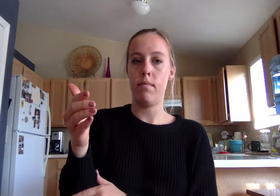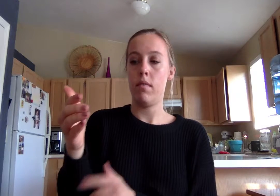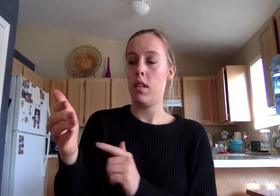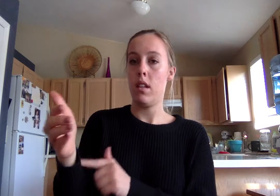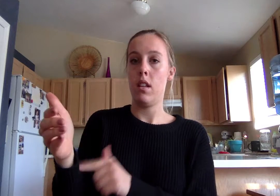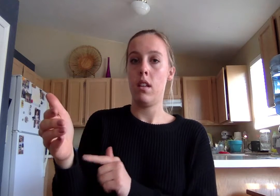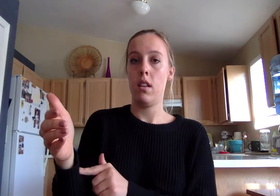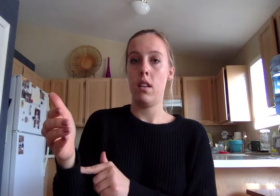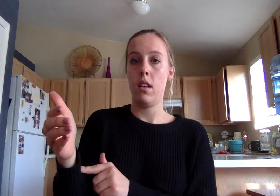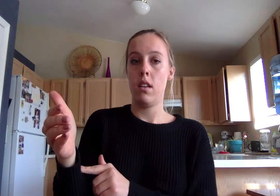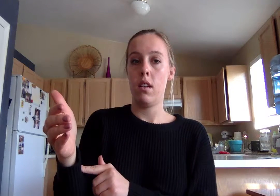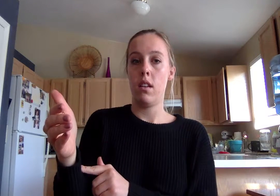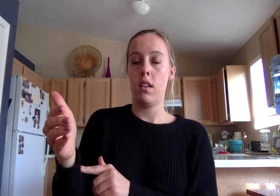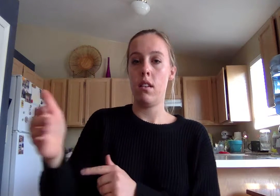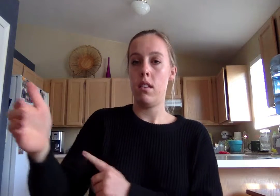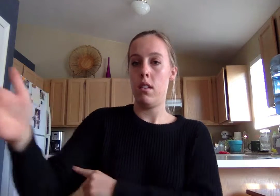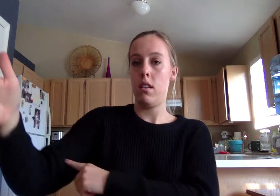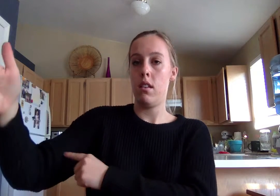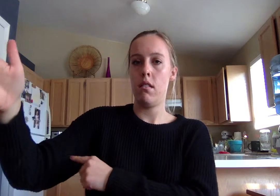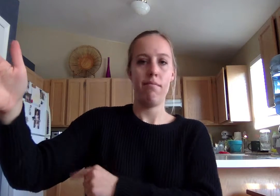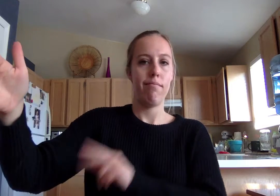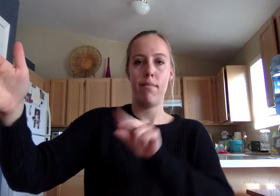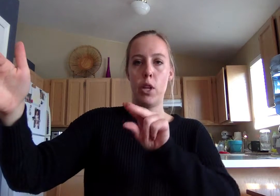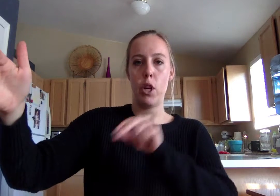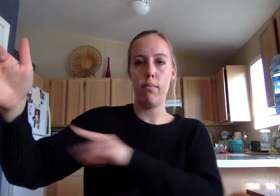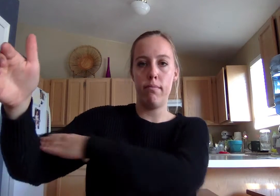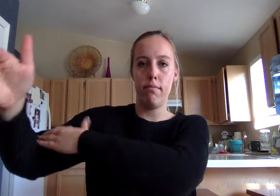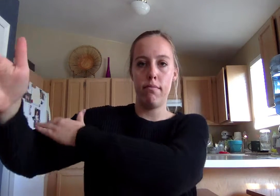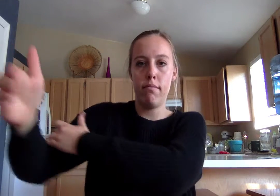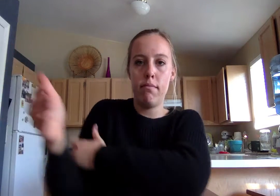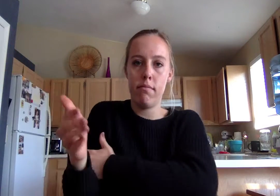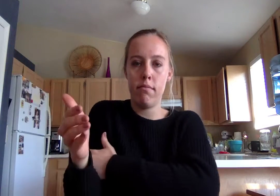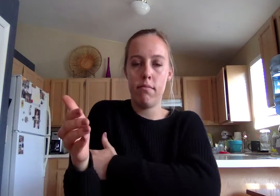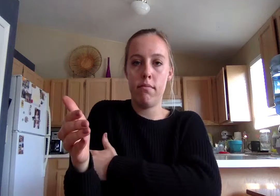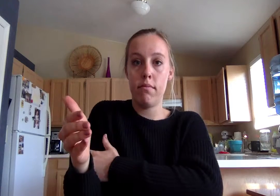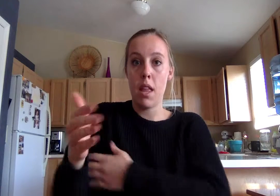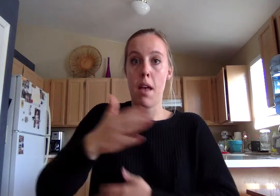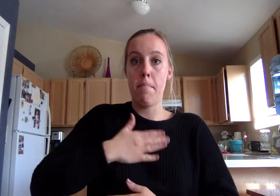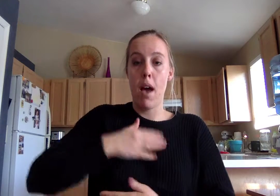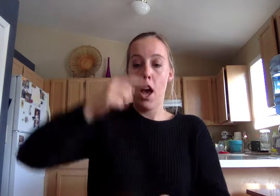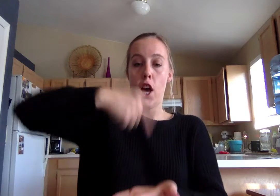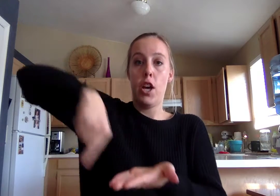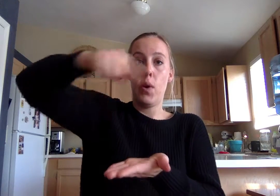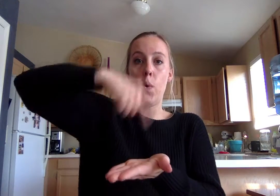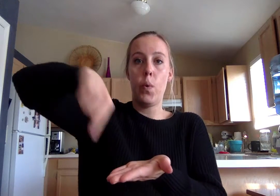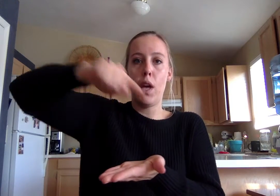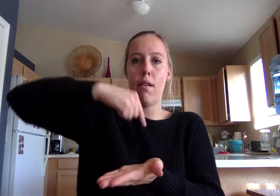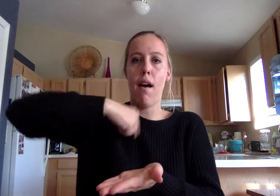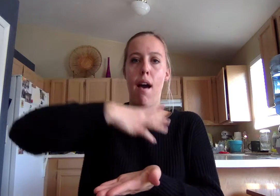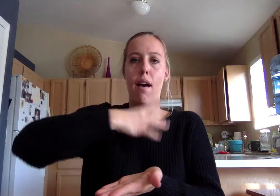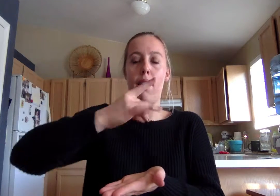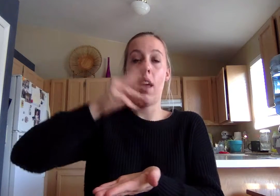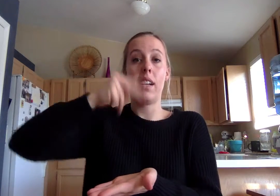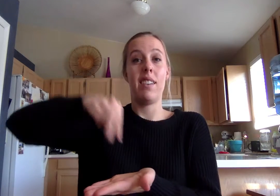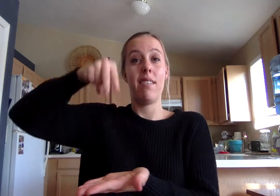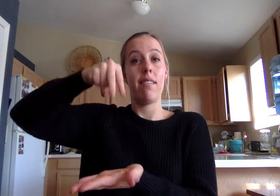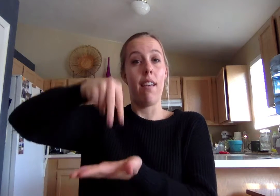braced against my body. My wheel is raised up so that I can throw standing because it hurts my back quite a bit to throw sitting